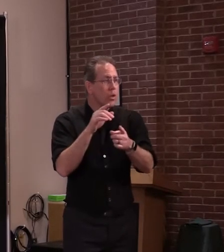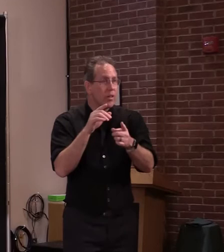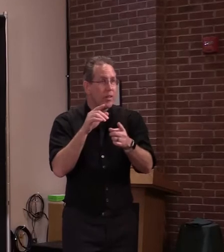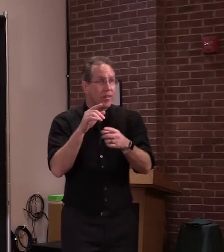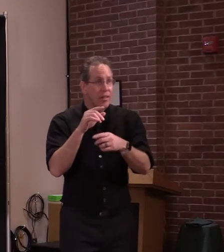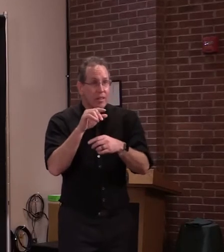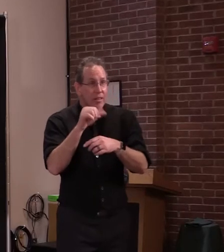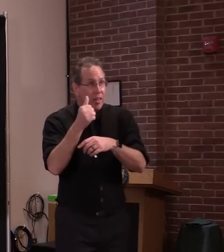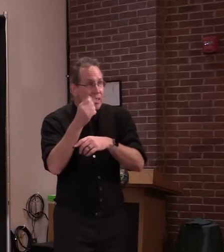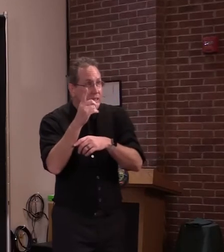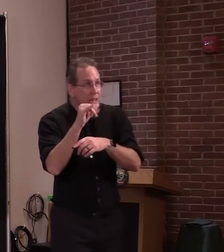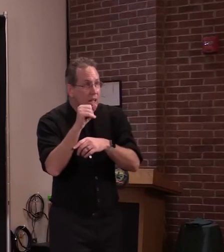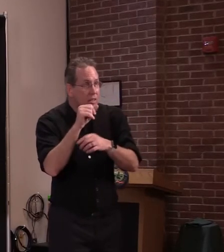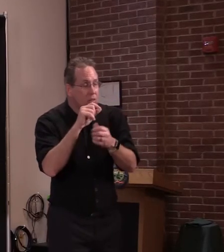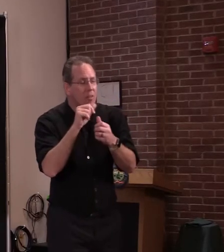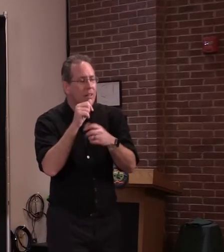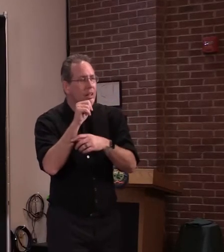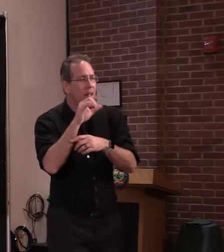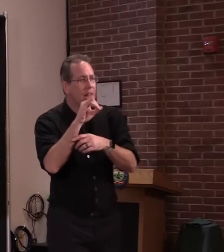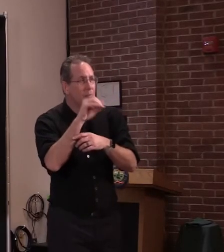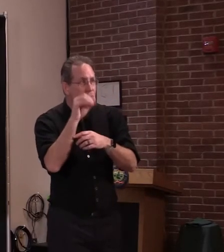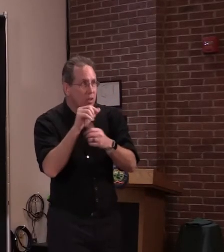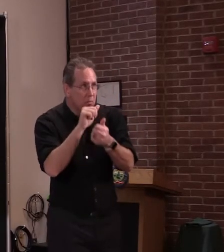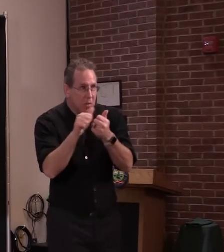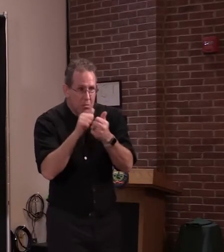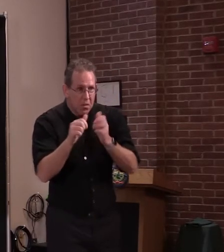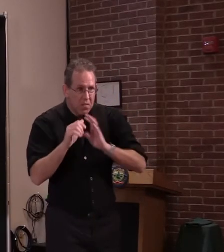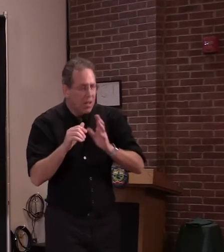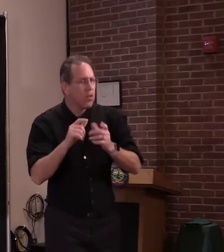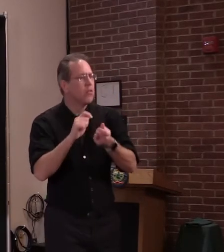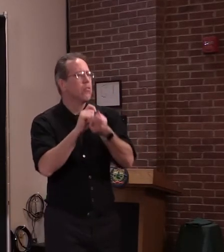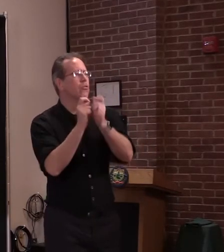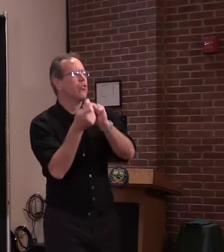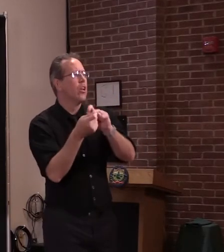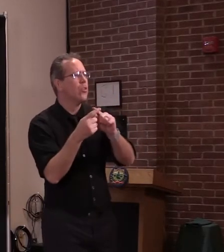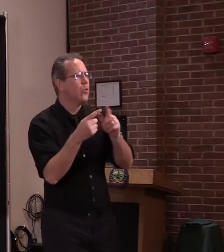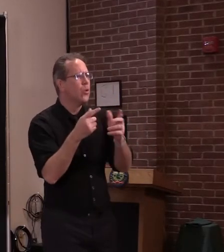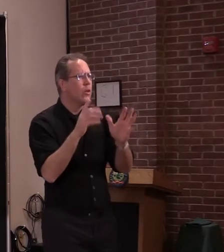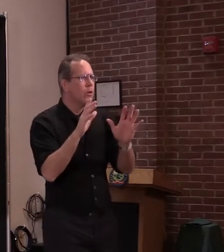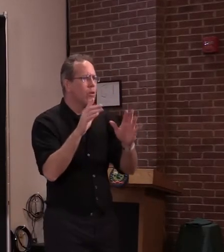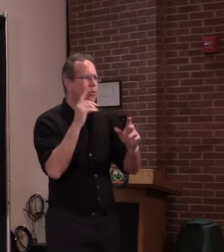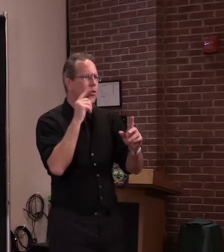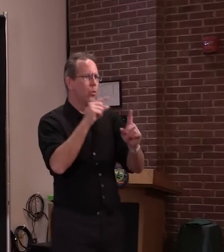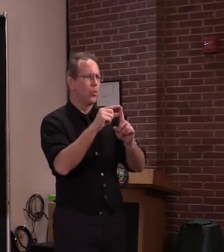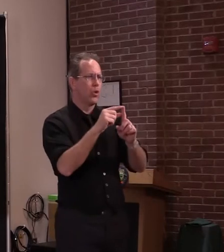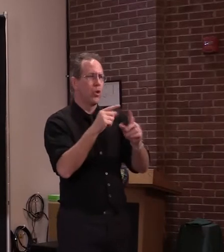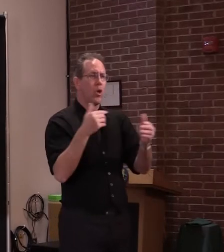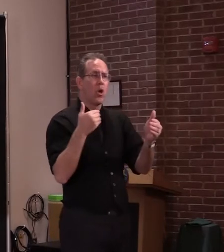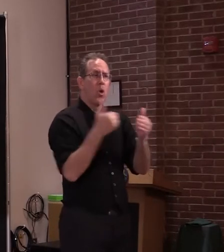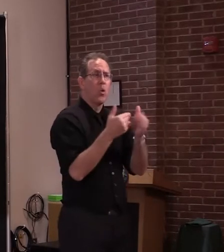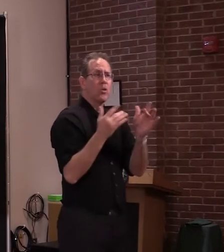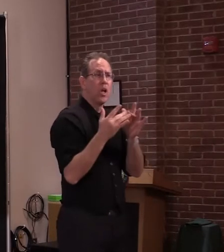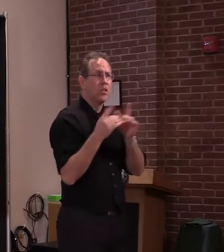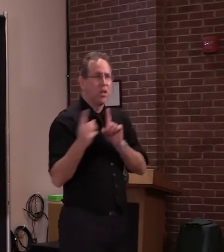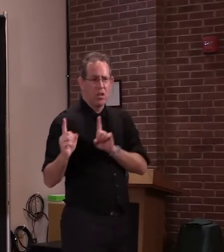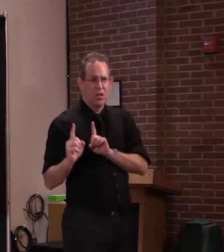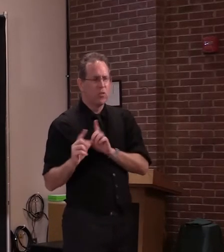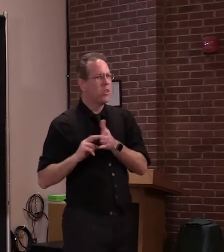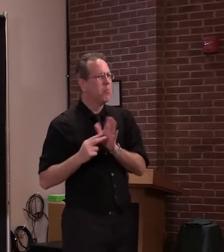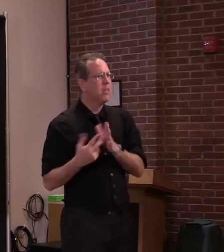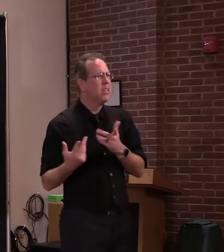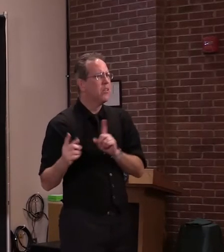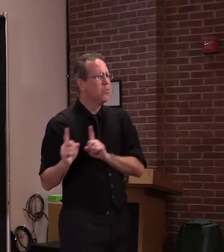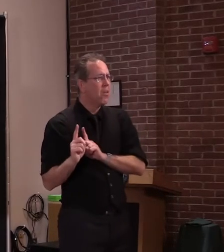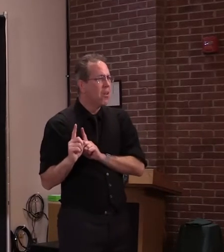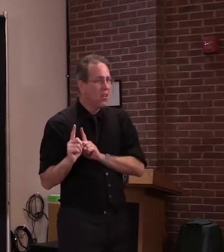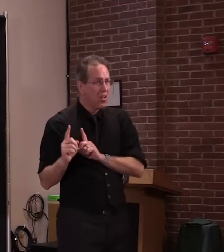at what do we even consider to be a close contact based on what other states were doing and what other studies were showing, and so that has been modified as